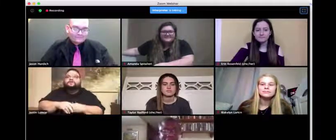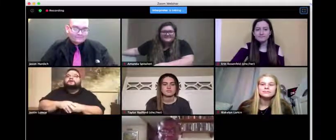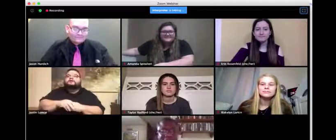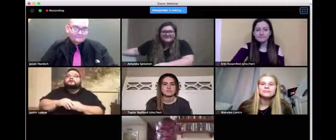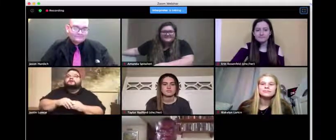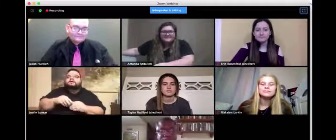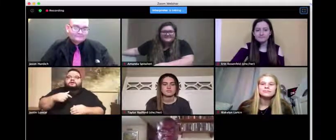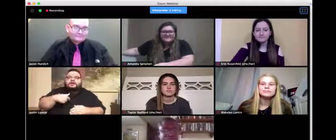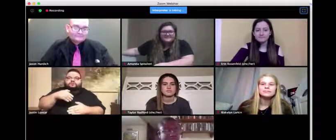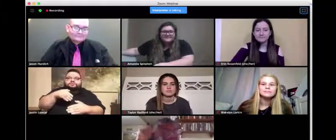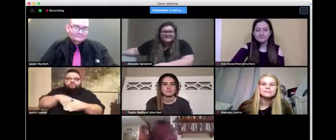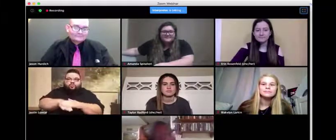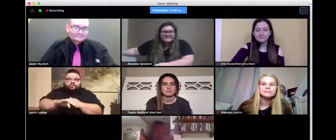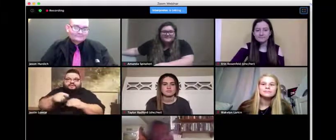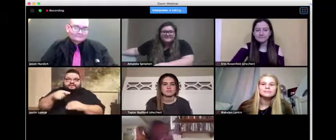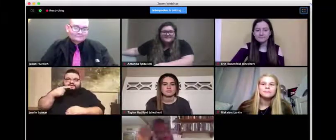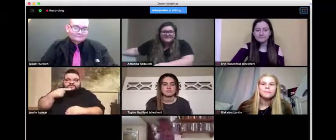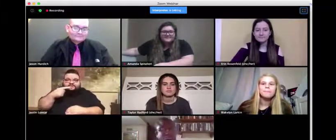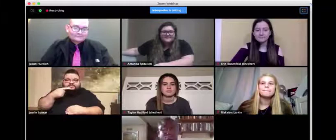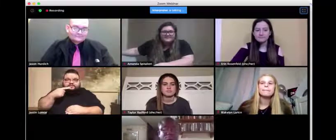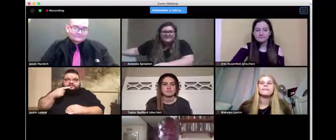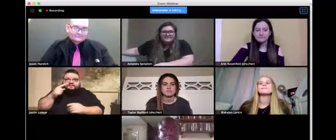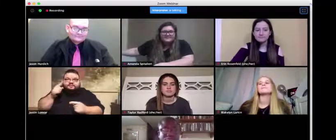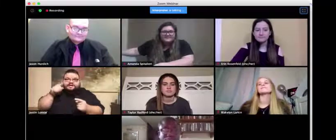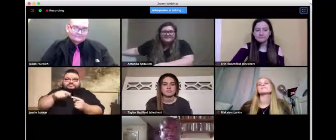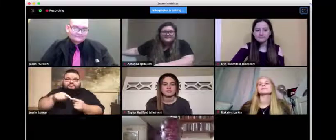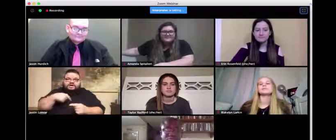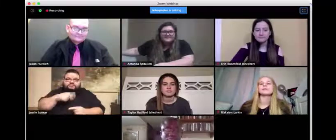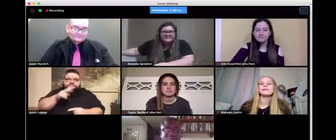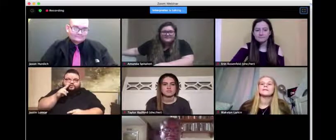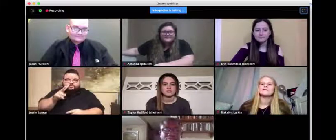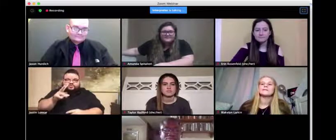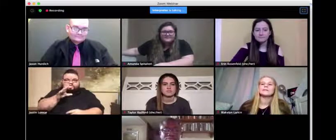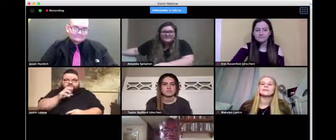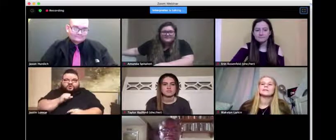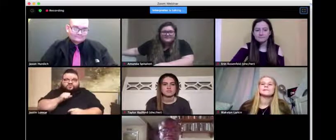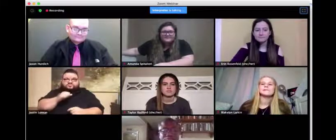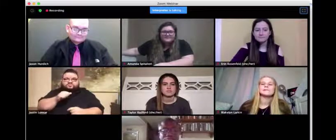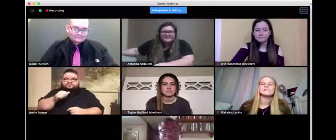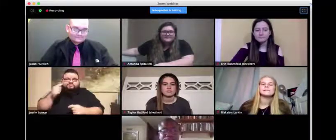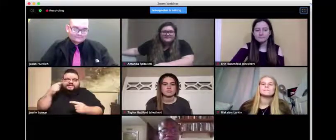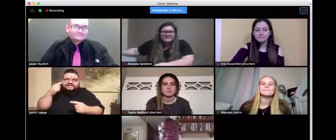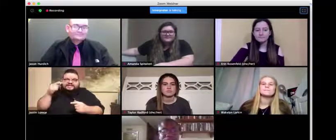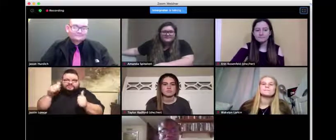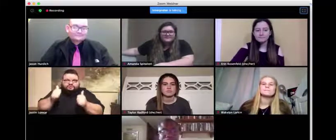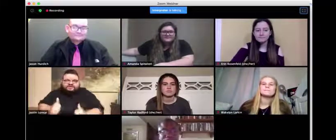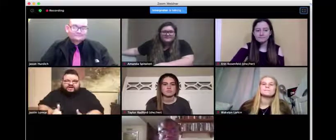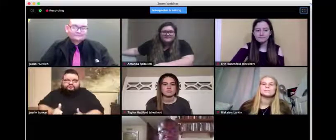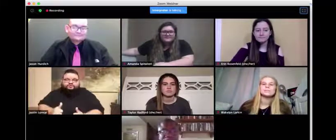2 years old, and my hearing declined drastically. And my mother was hearing, and my father was